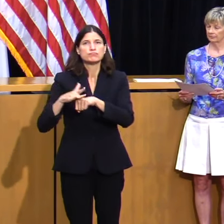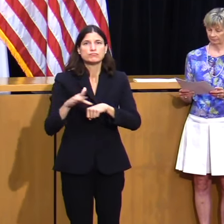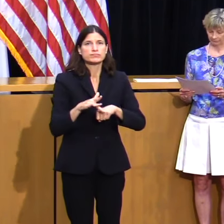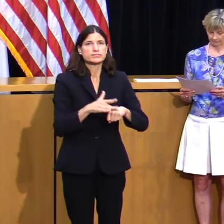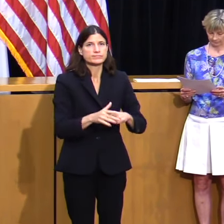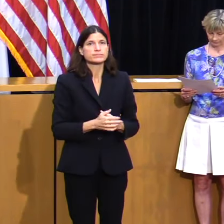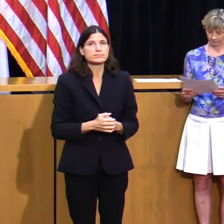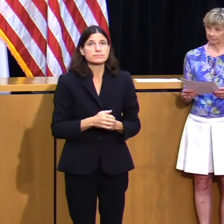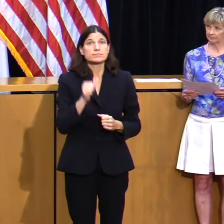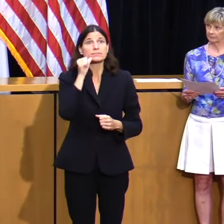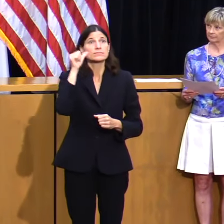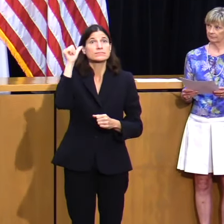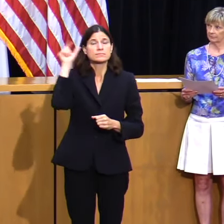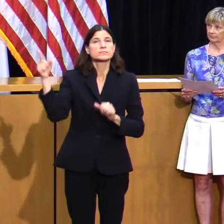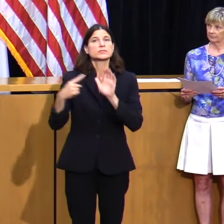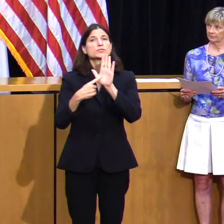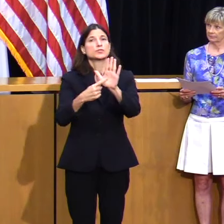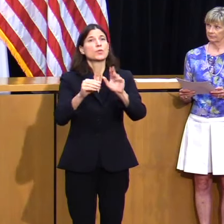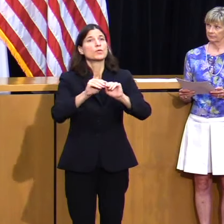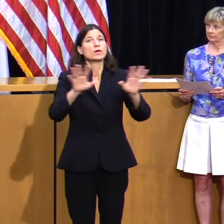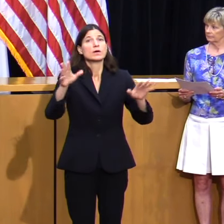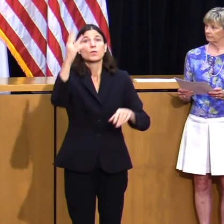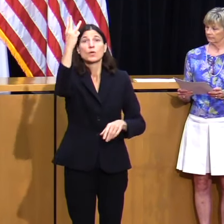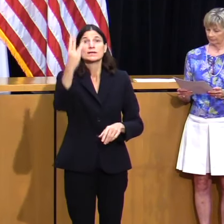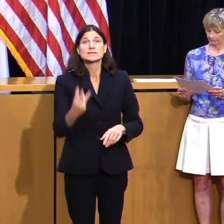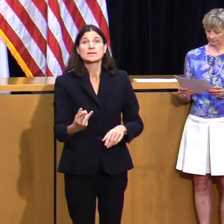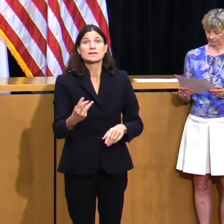on DPH's weekly report or at